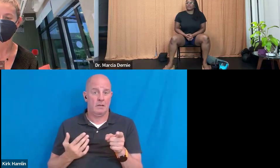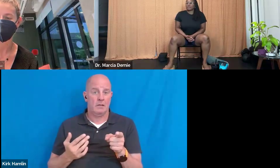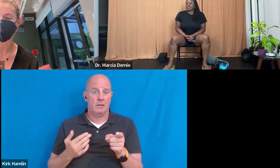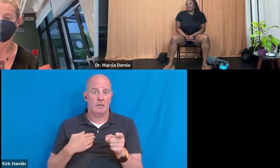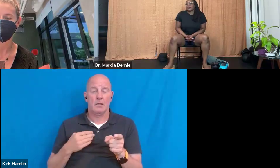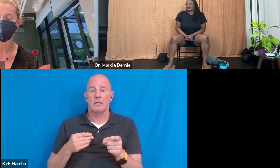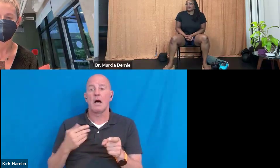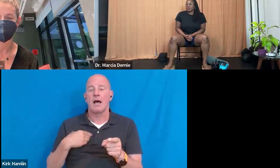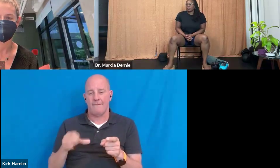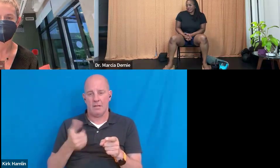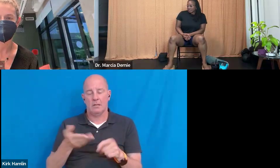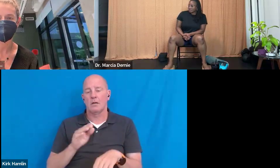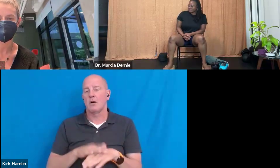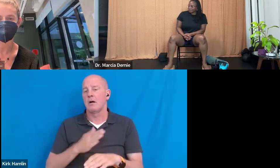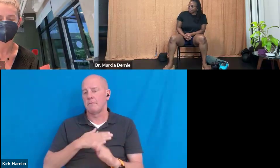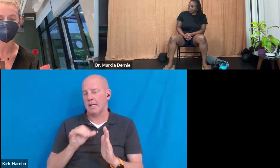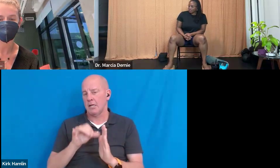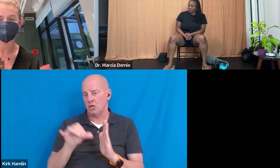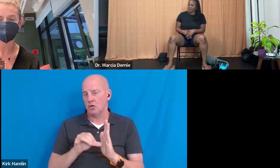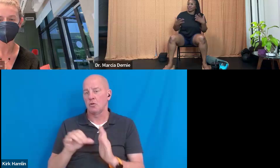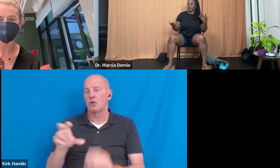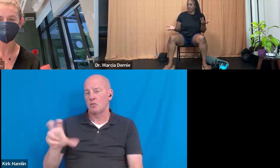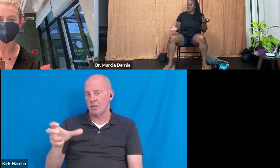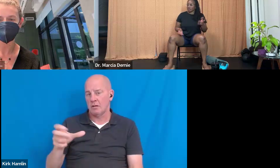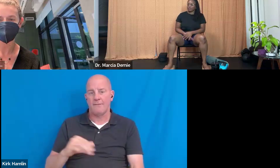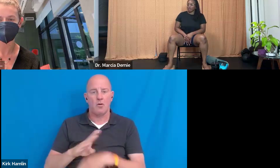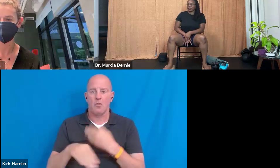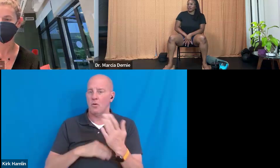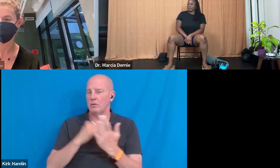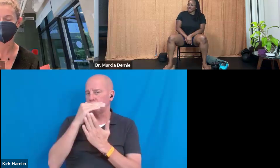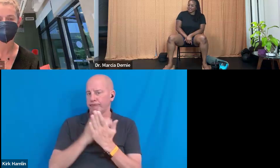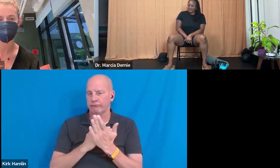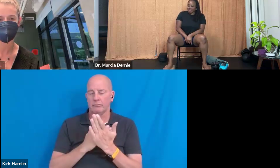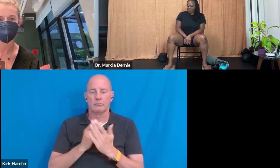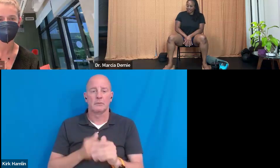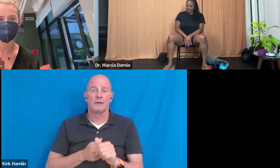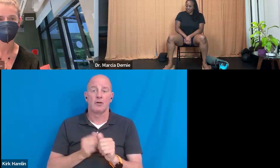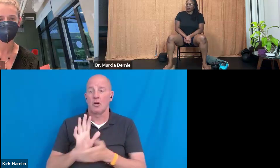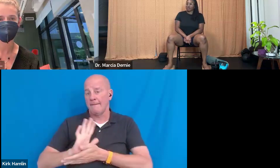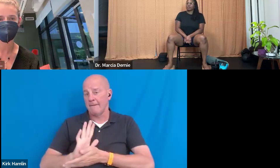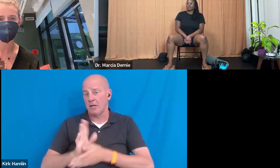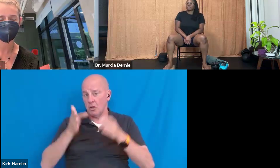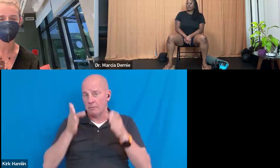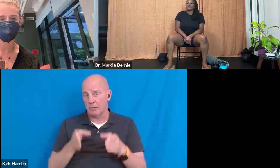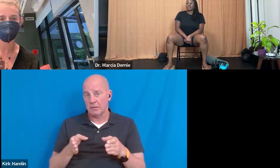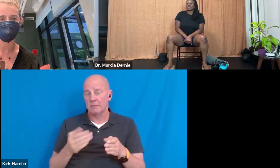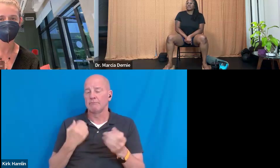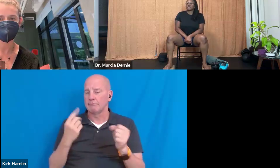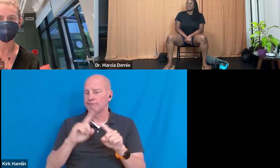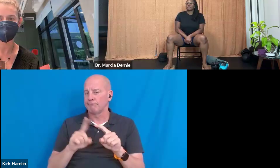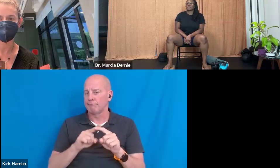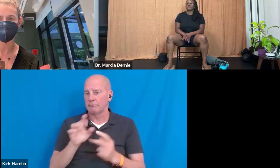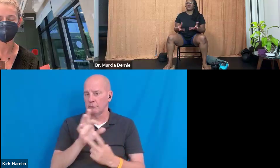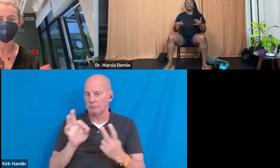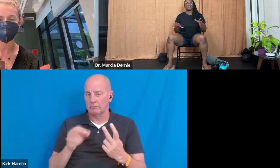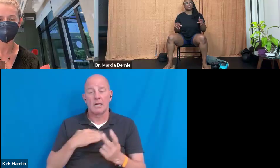up on my YouTube channel. There is a whole playlist if you're a video follow along person, because there are also breaths that can